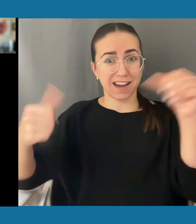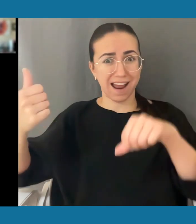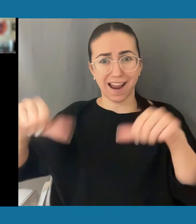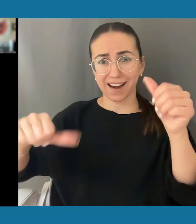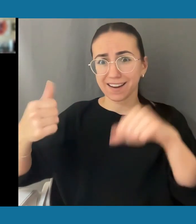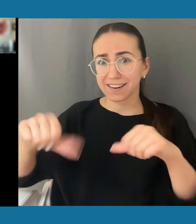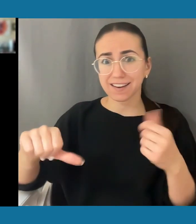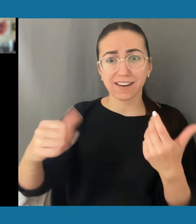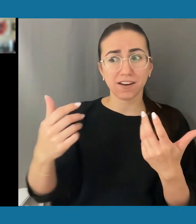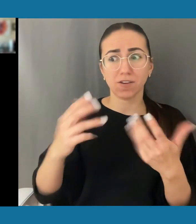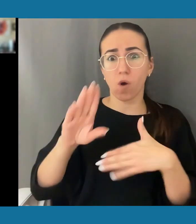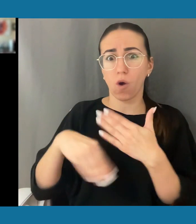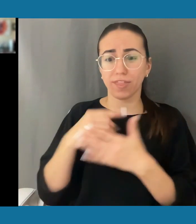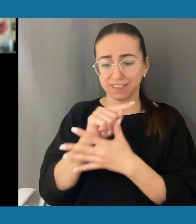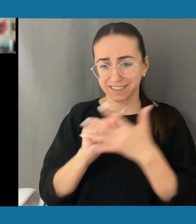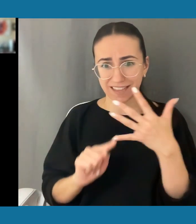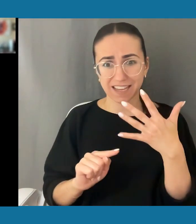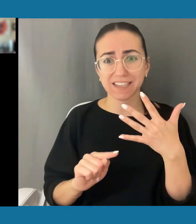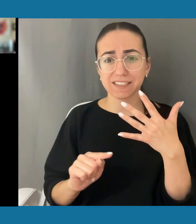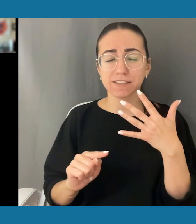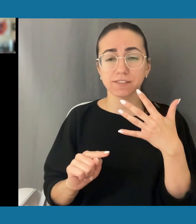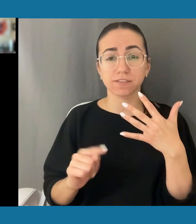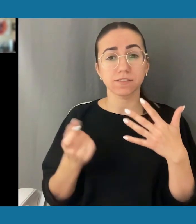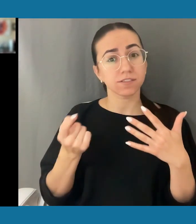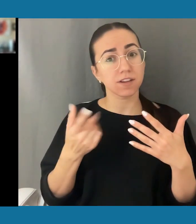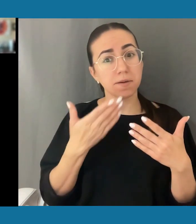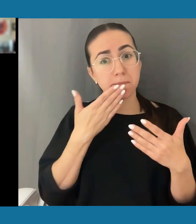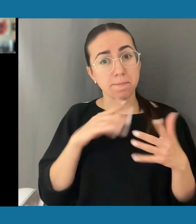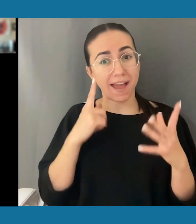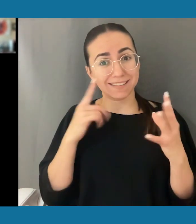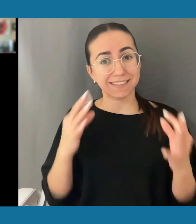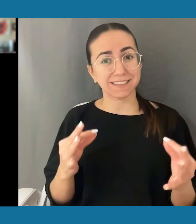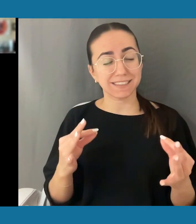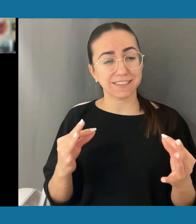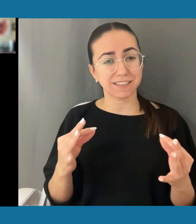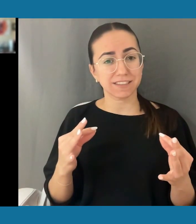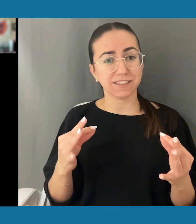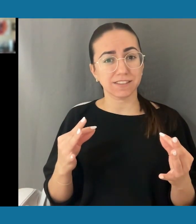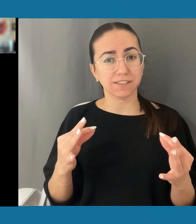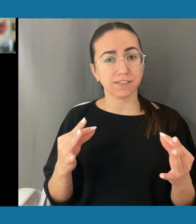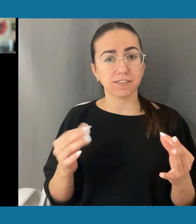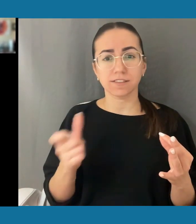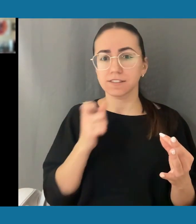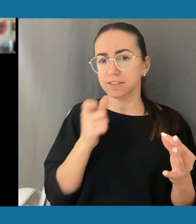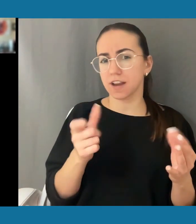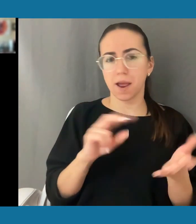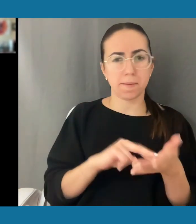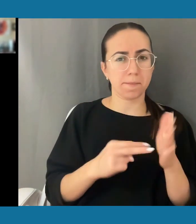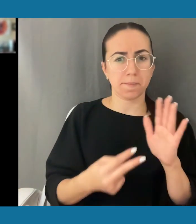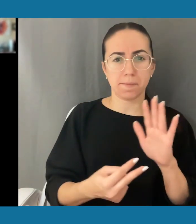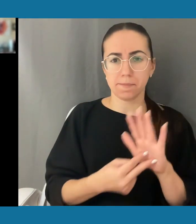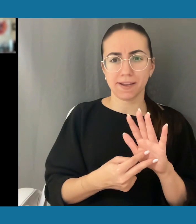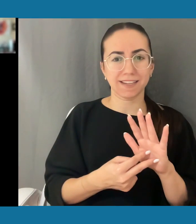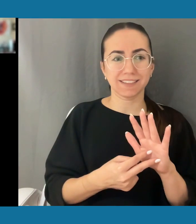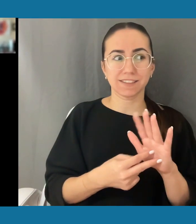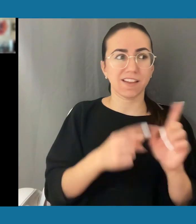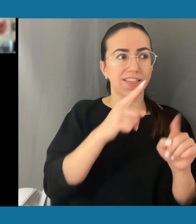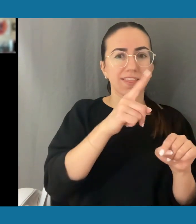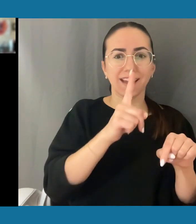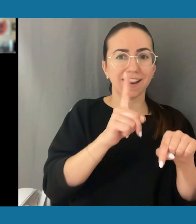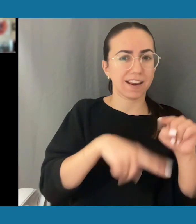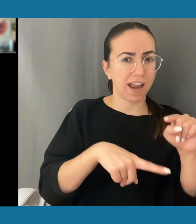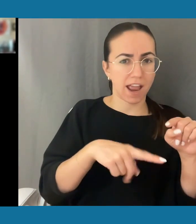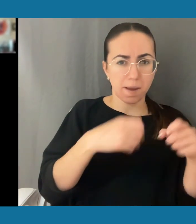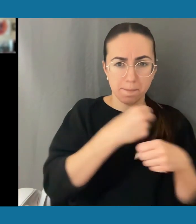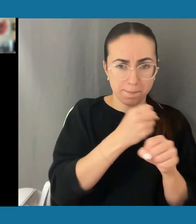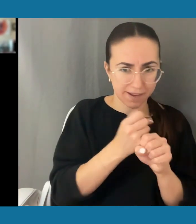bad decisions does not equate to an inability to make decisions. If that were the case, then everybody would